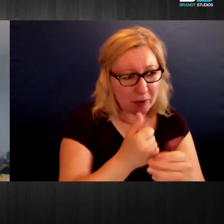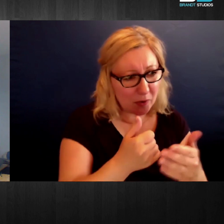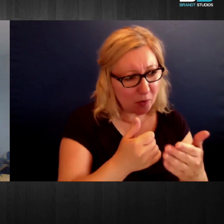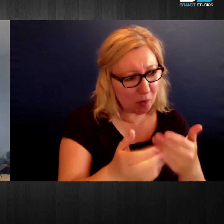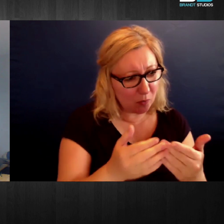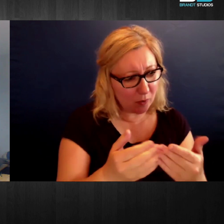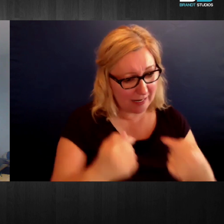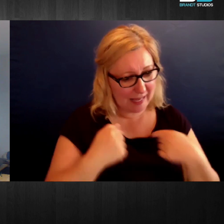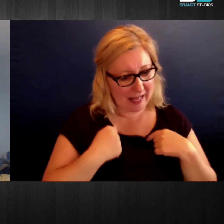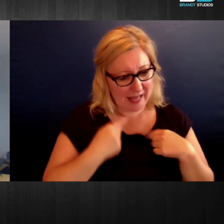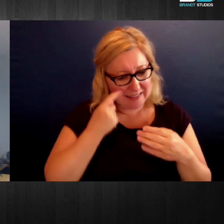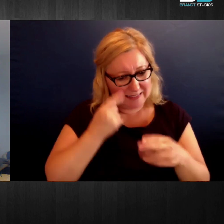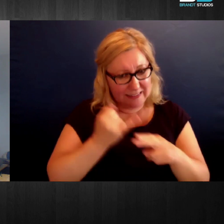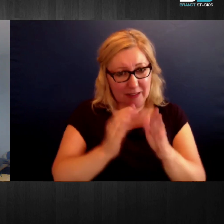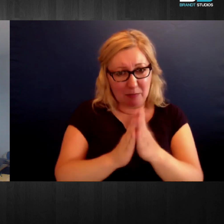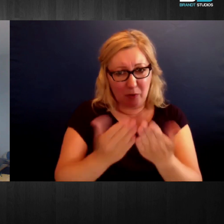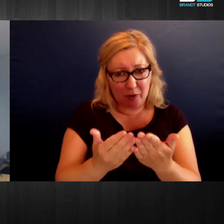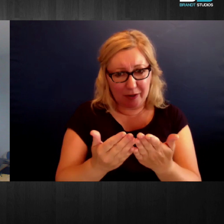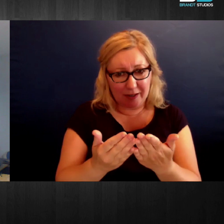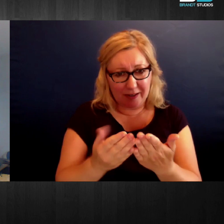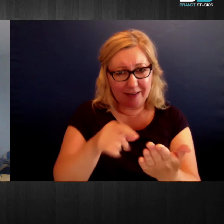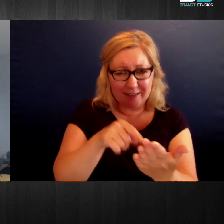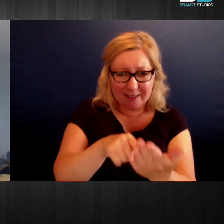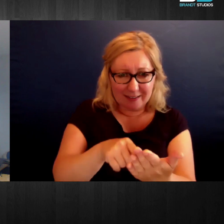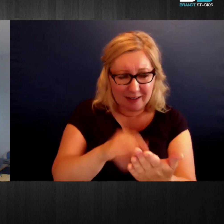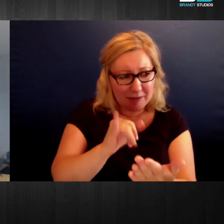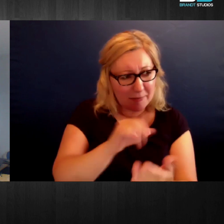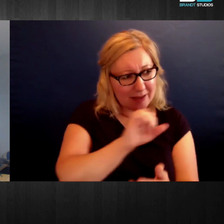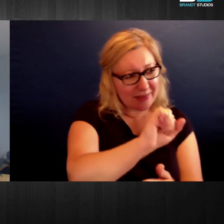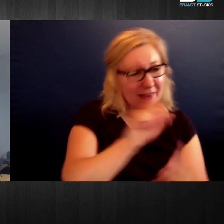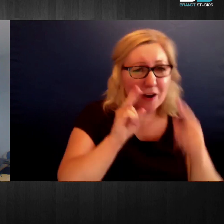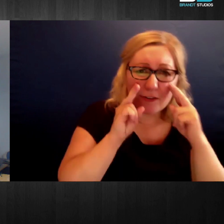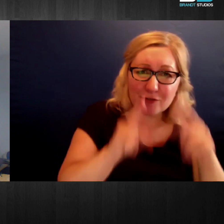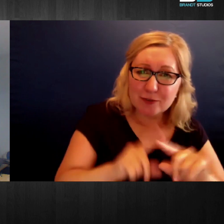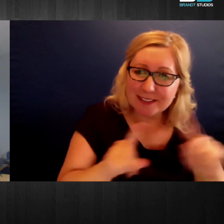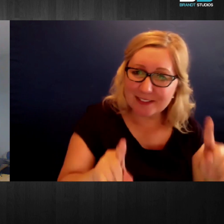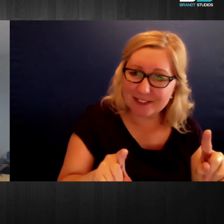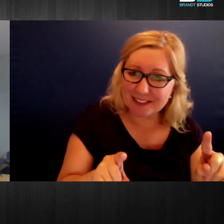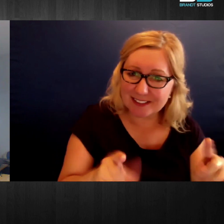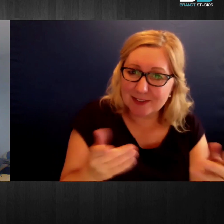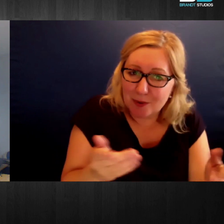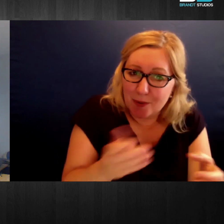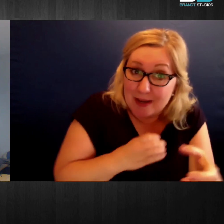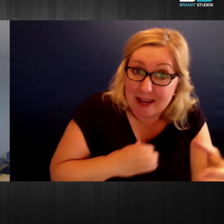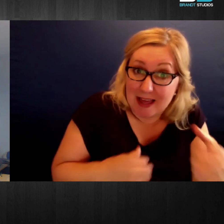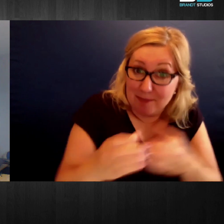see. As I said, if empathy can be a call to action, and those actions can't be done alone.